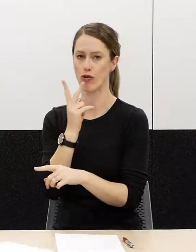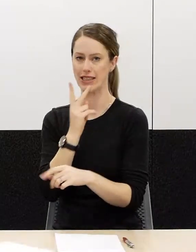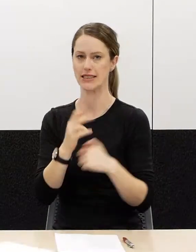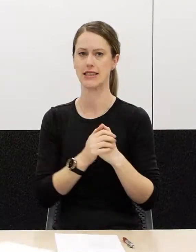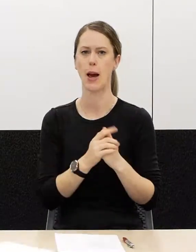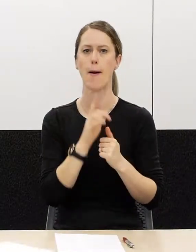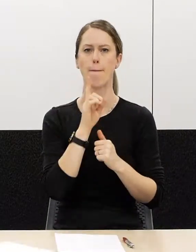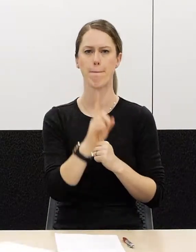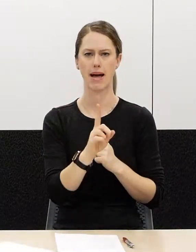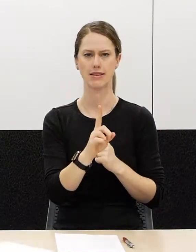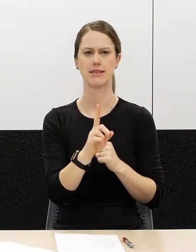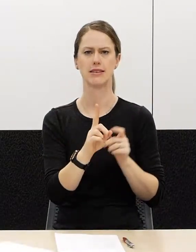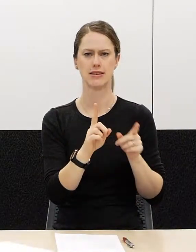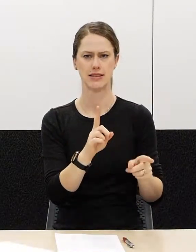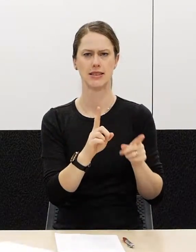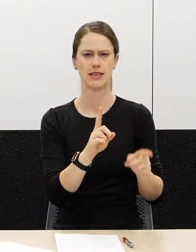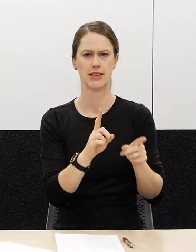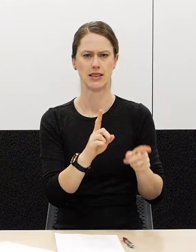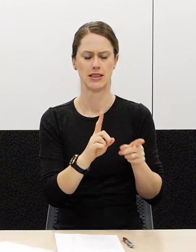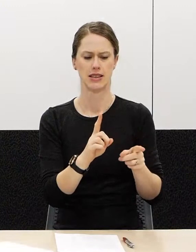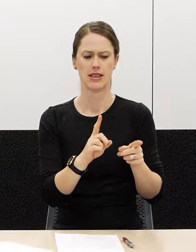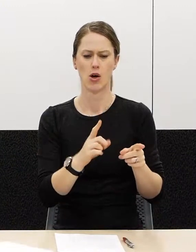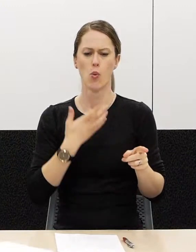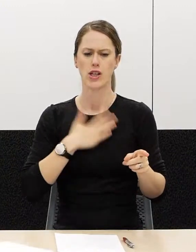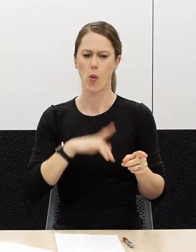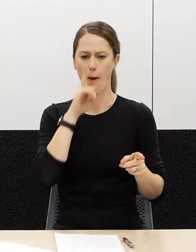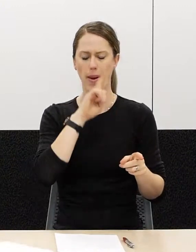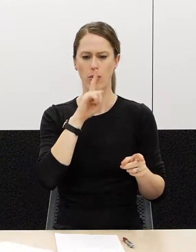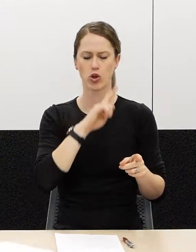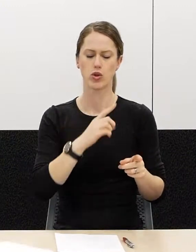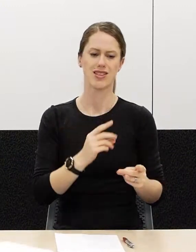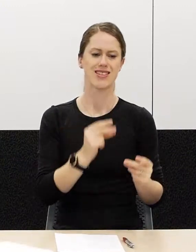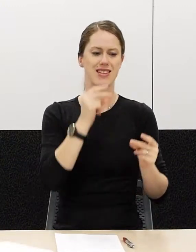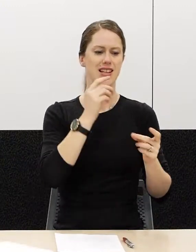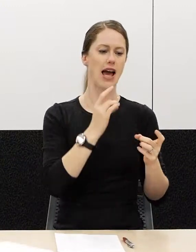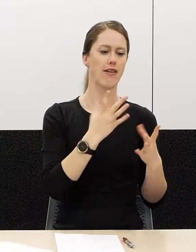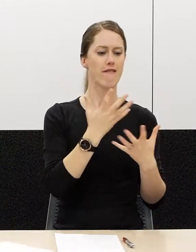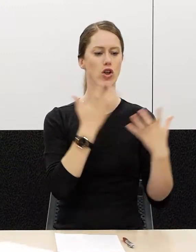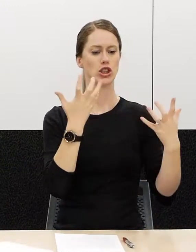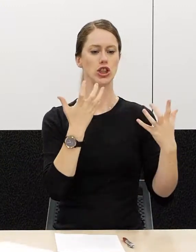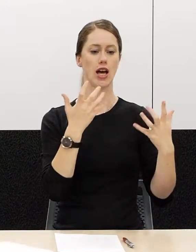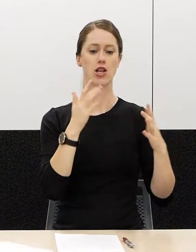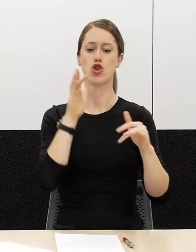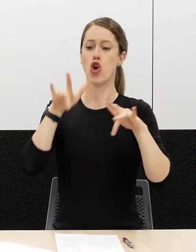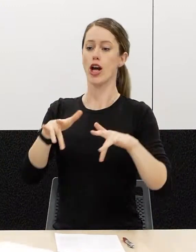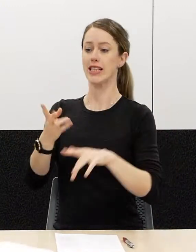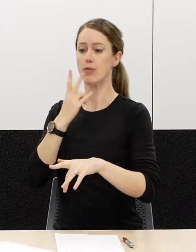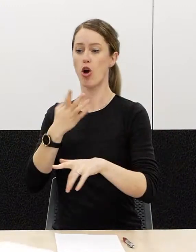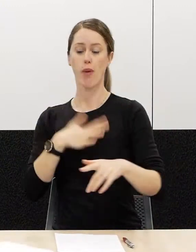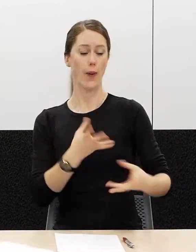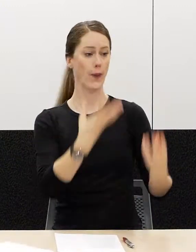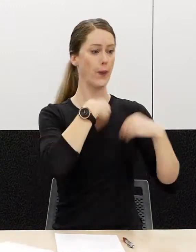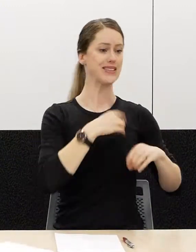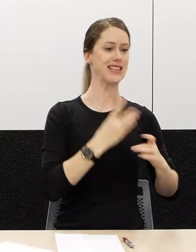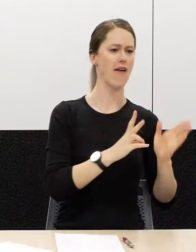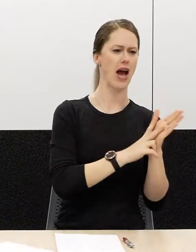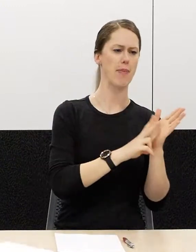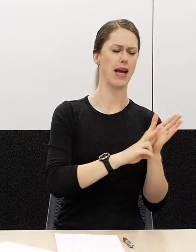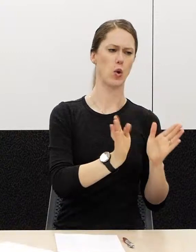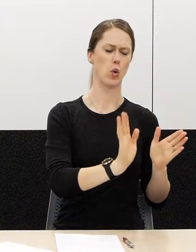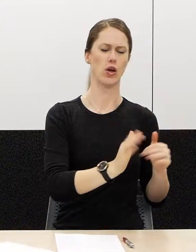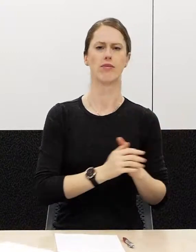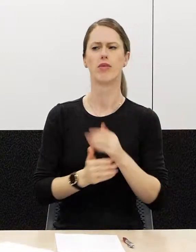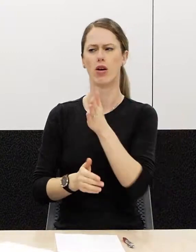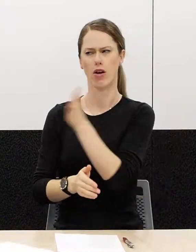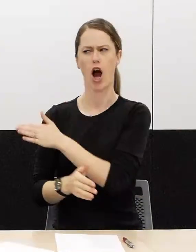But we absolutely are not wanting people to take up vaping. Would you want to add anything? I absolutely agree. I mean, vaping is